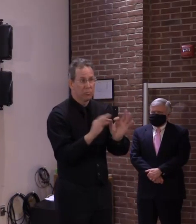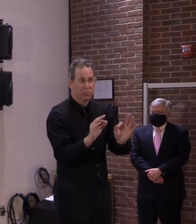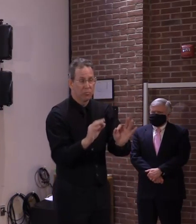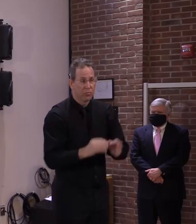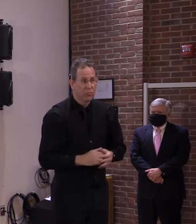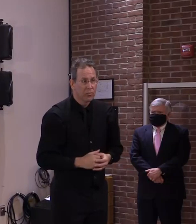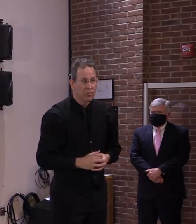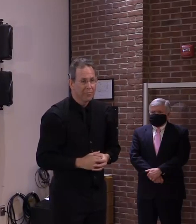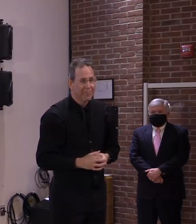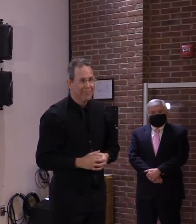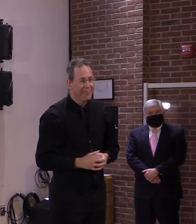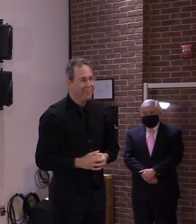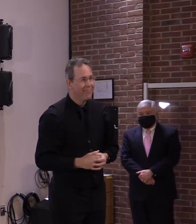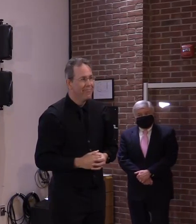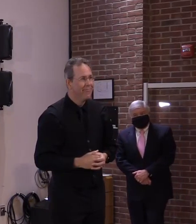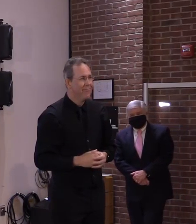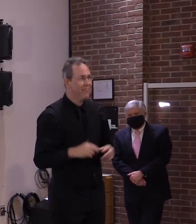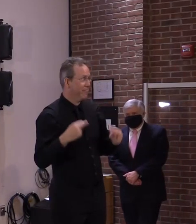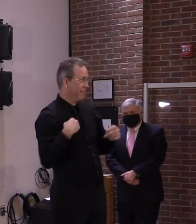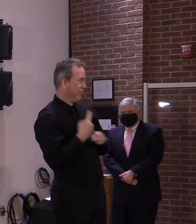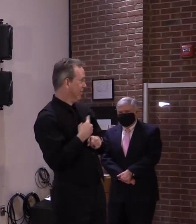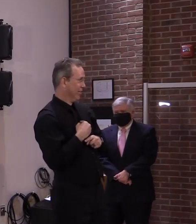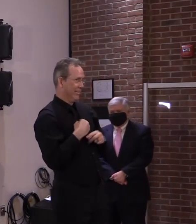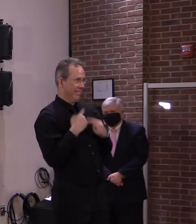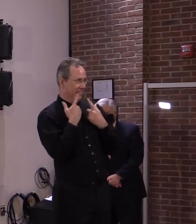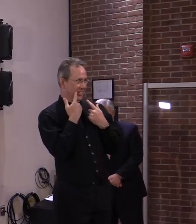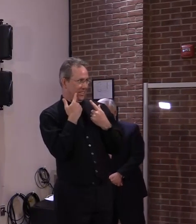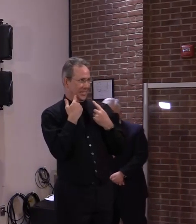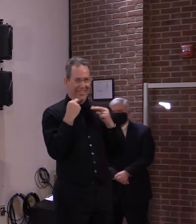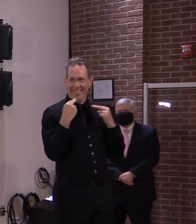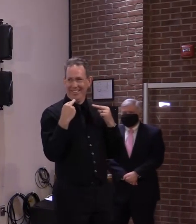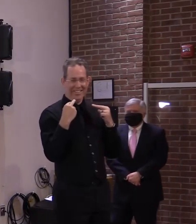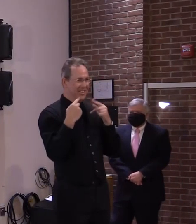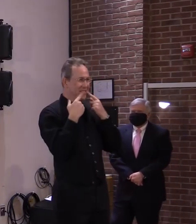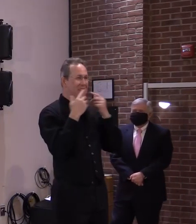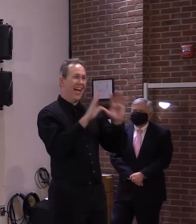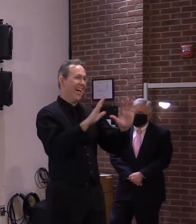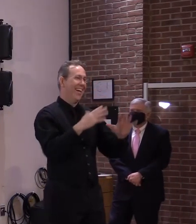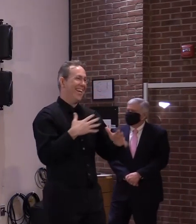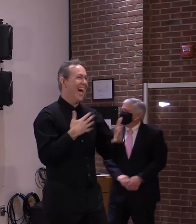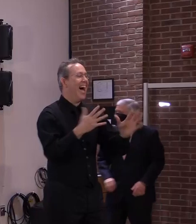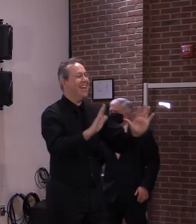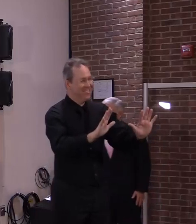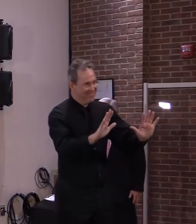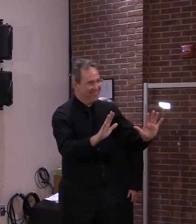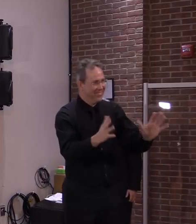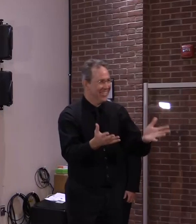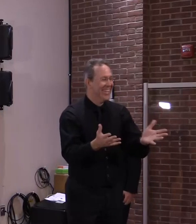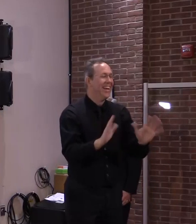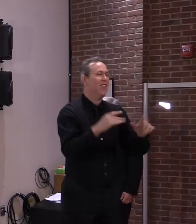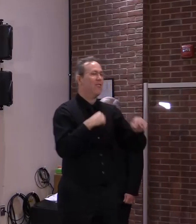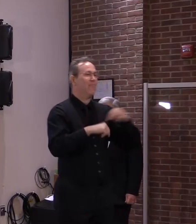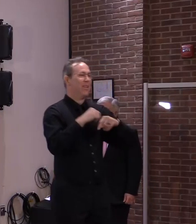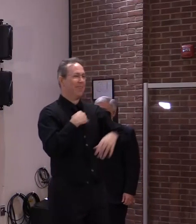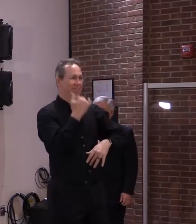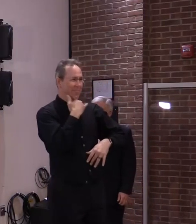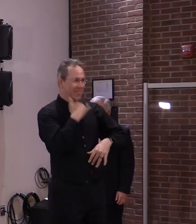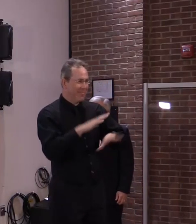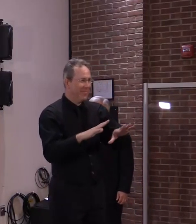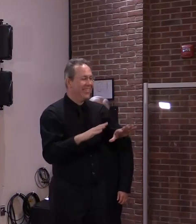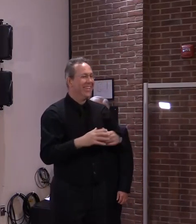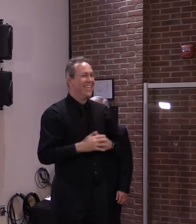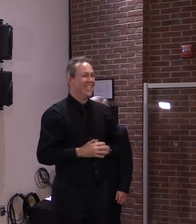Okay. Right? Okay, great. I thank you both. All I can say, let me see if I can clear this up a little bit. I don't know what